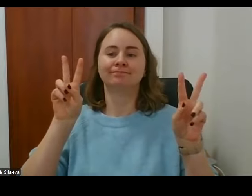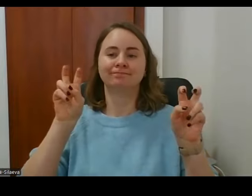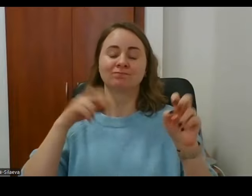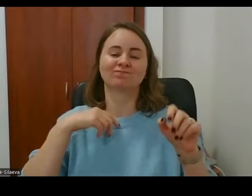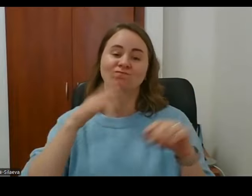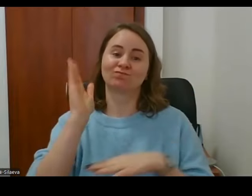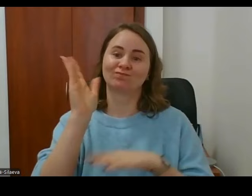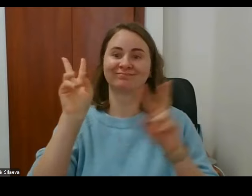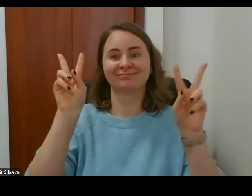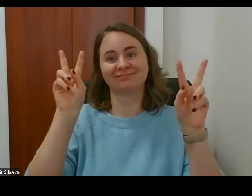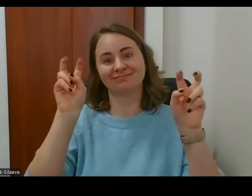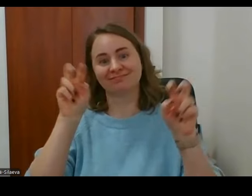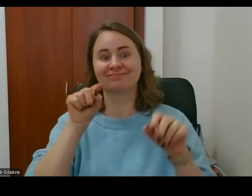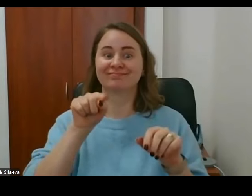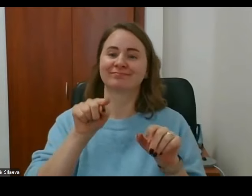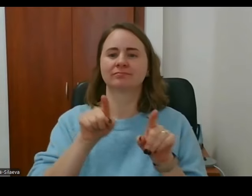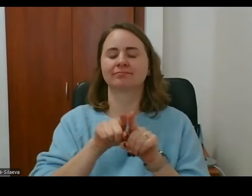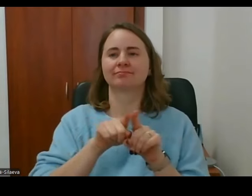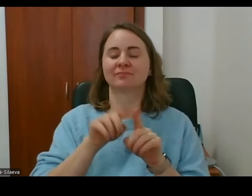we're learning sign language.